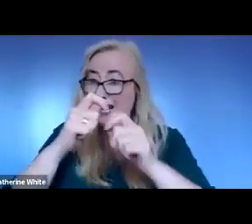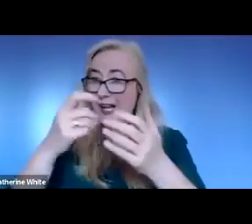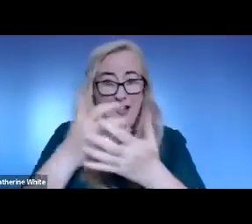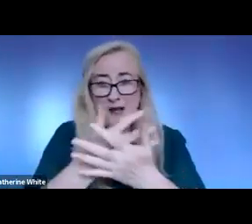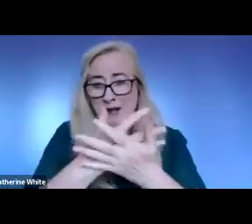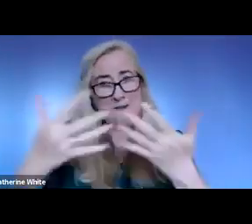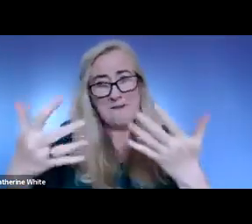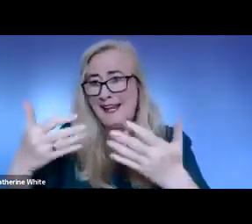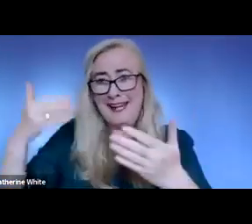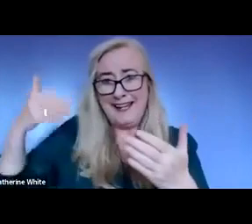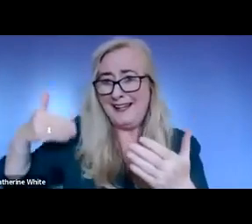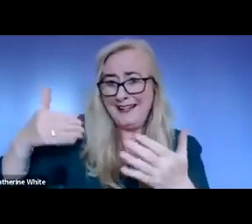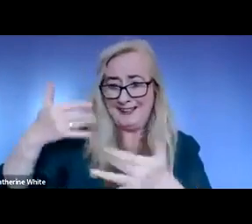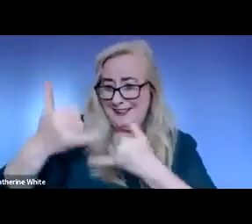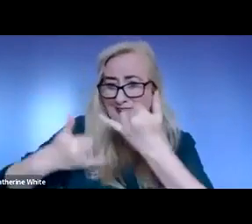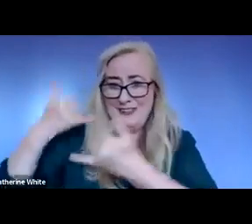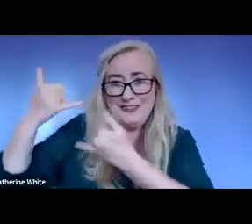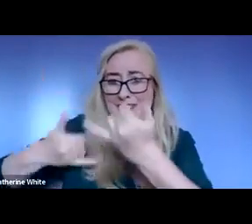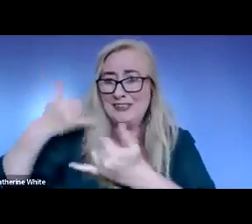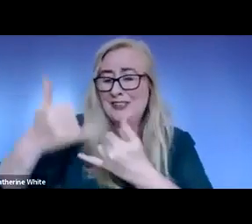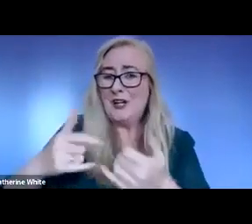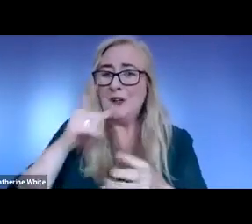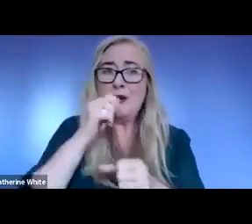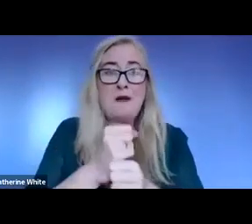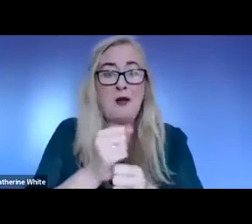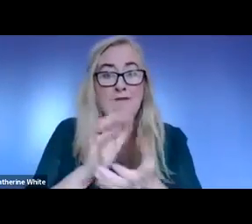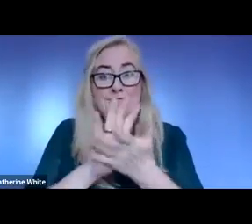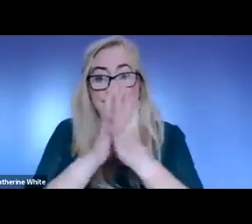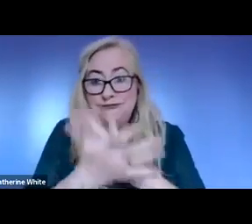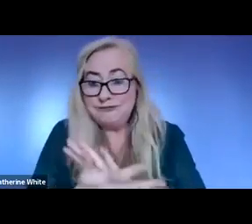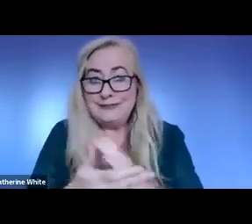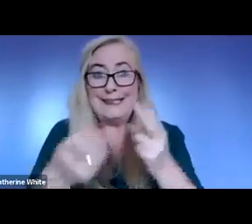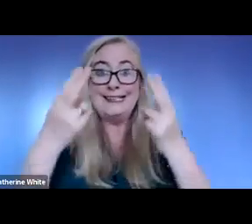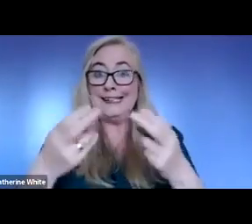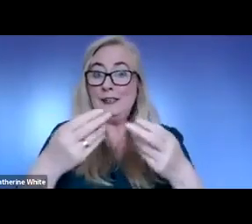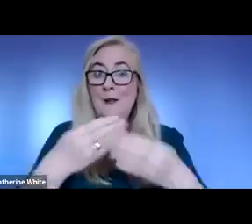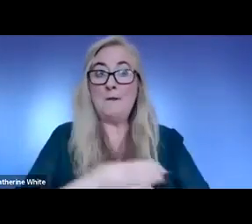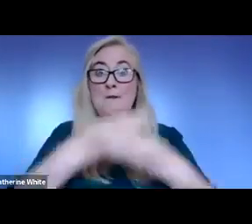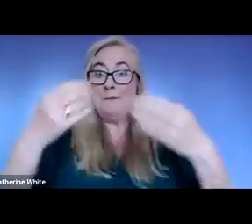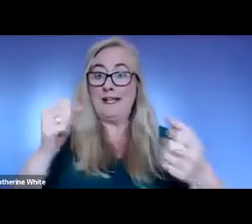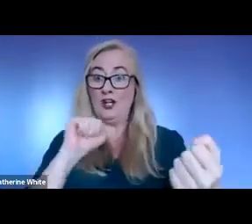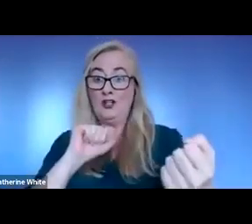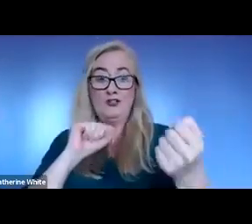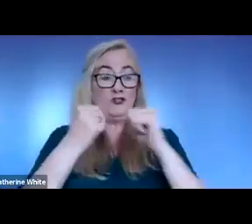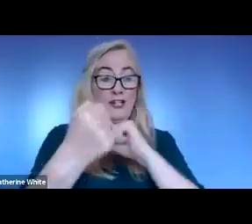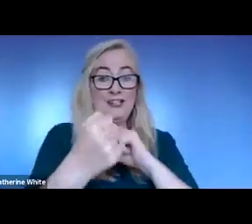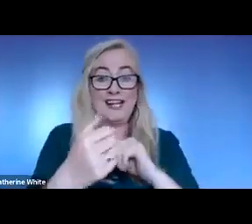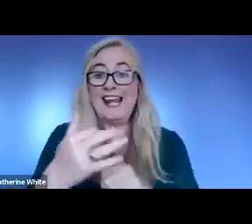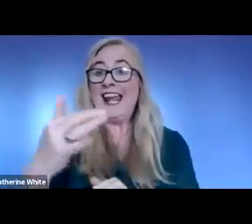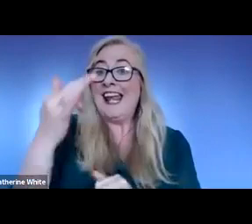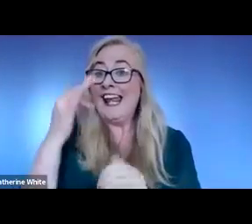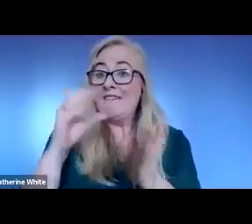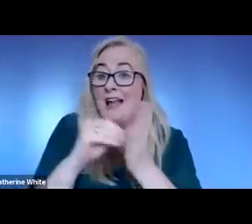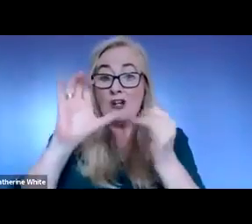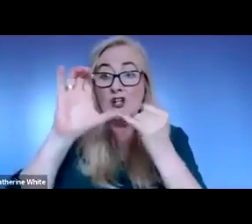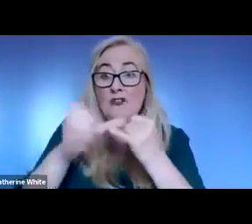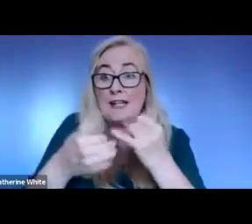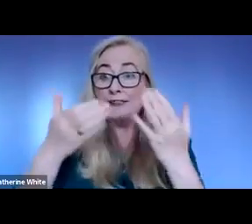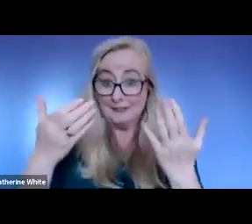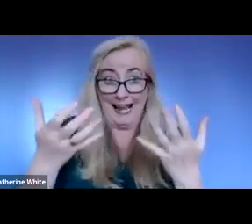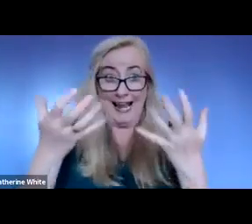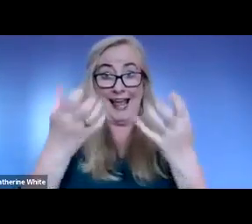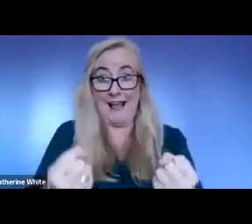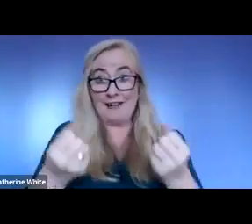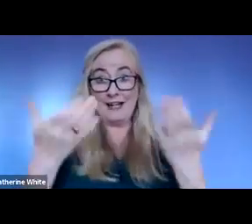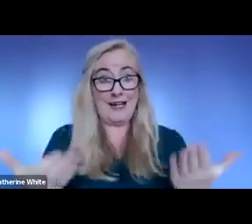many decades has talked about disruption, radical reform. If we ever had it, we have a chance now. And